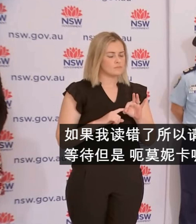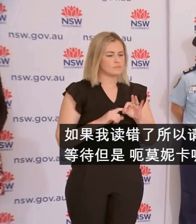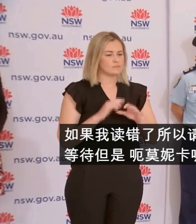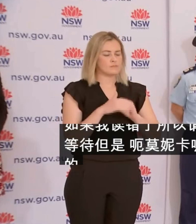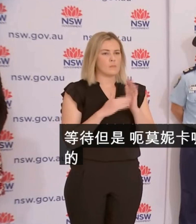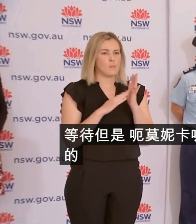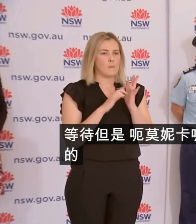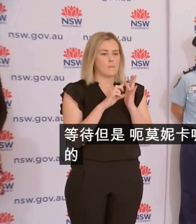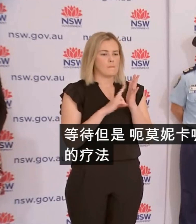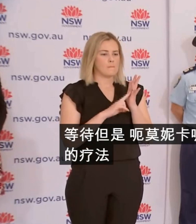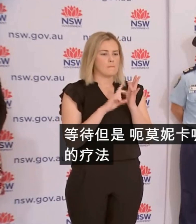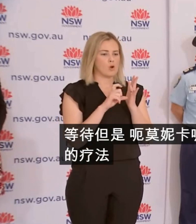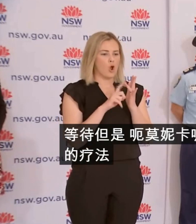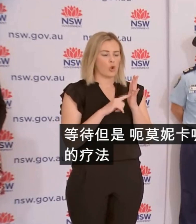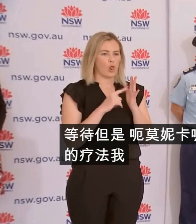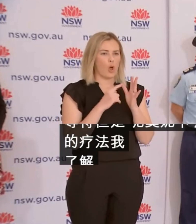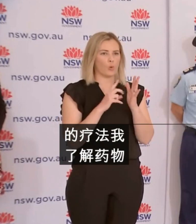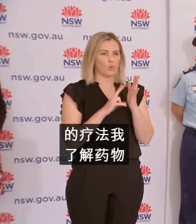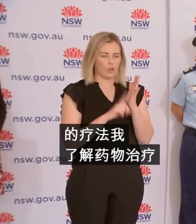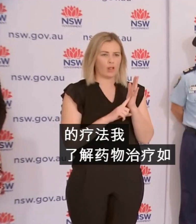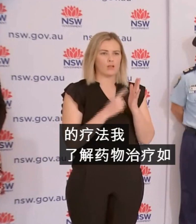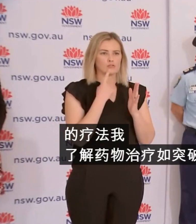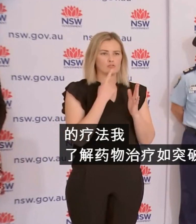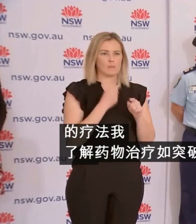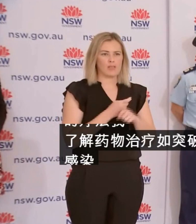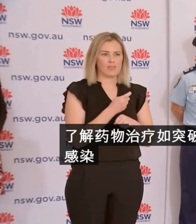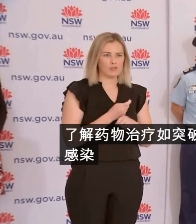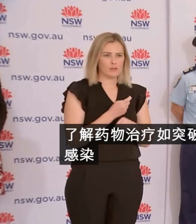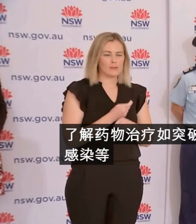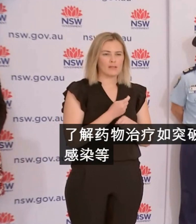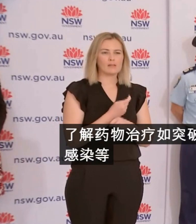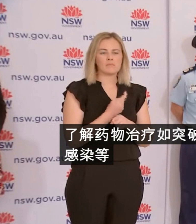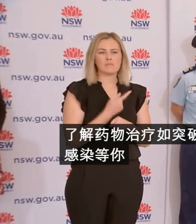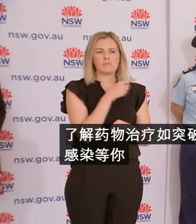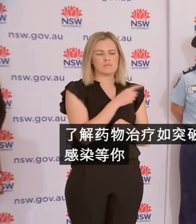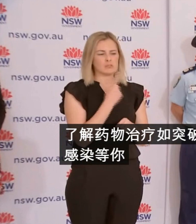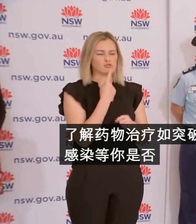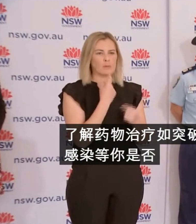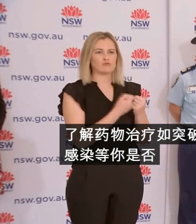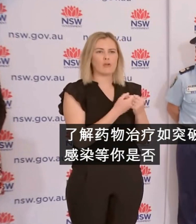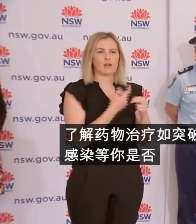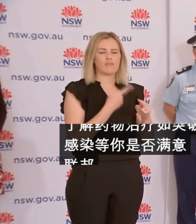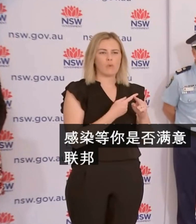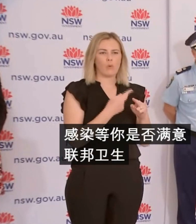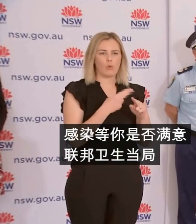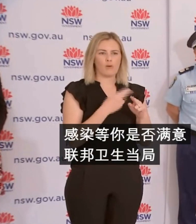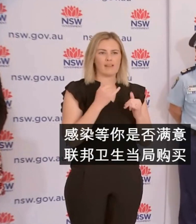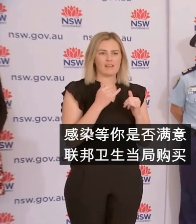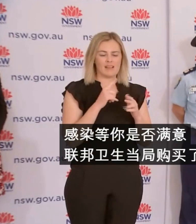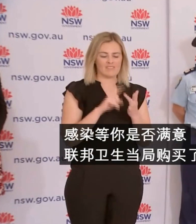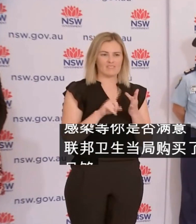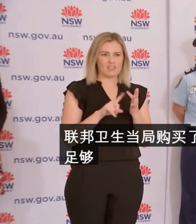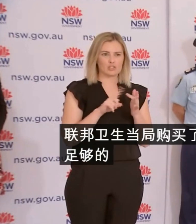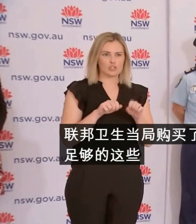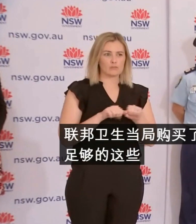Monoclonal antibody-based therapies, I understand drugs for like breakthrough infections, etc. Are you satisfied that federal health